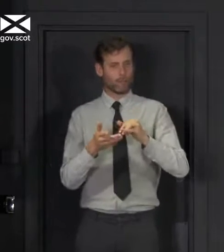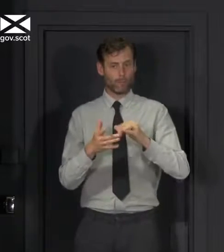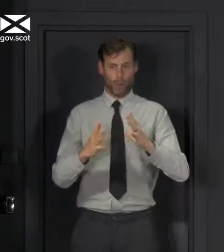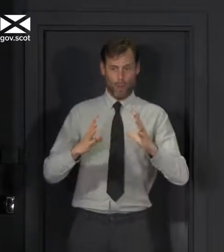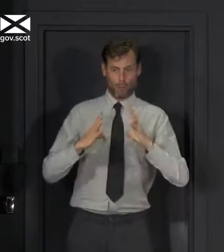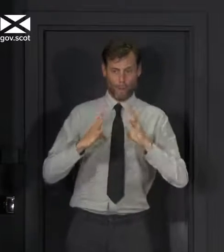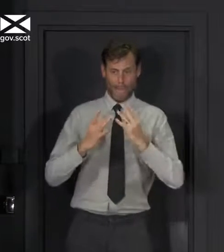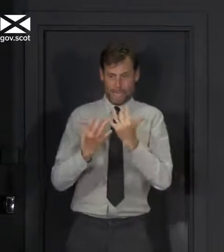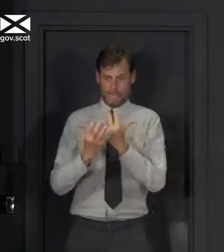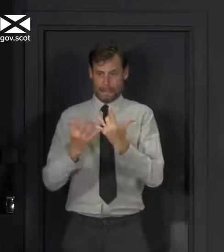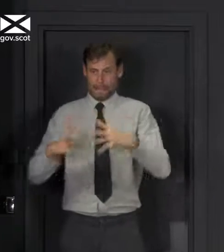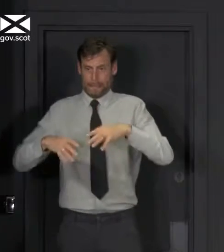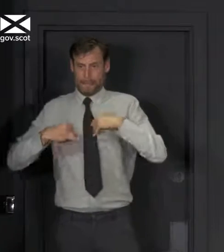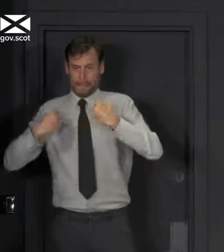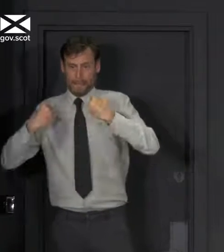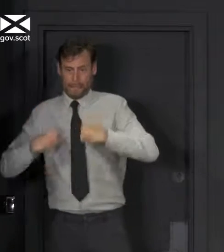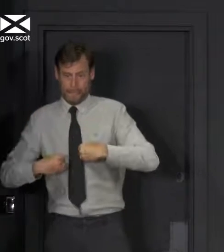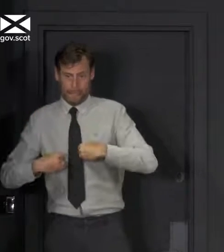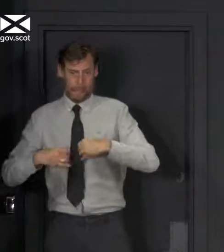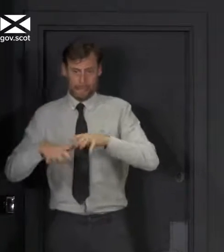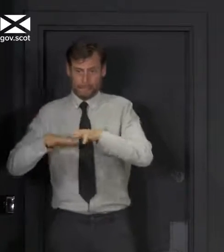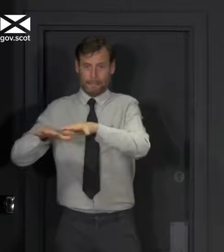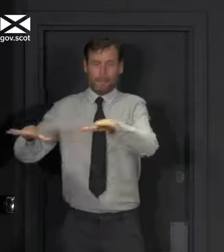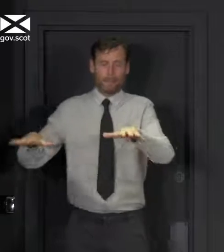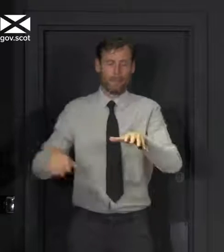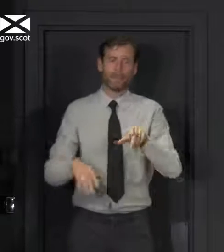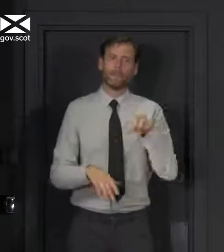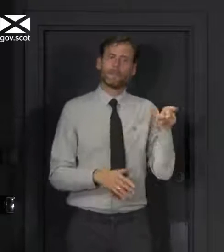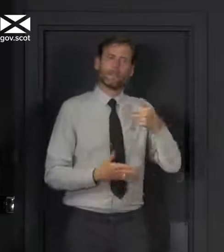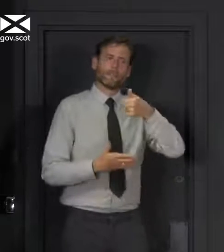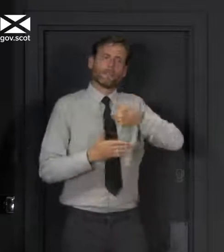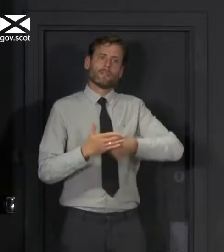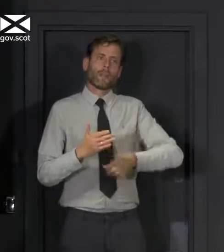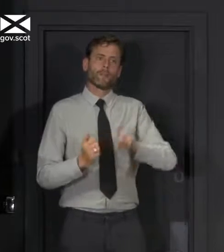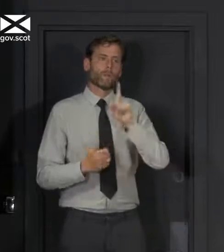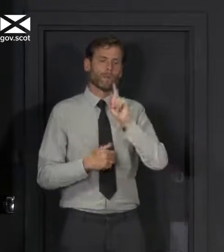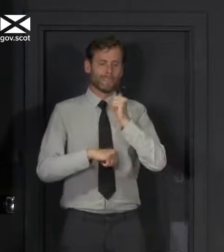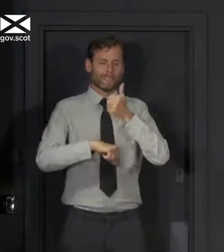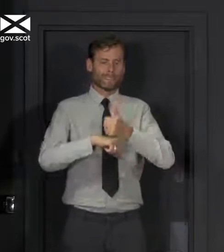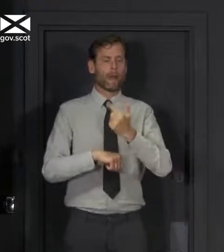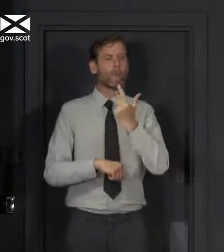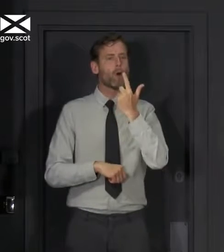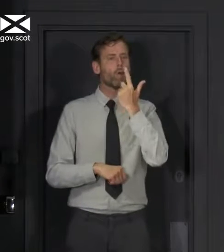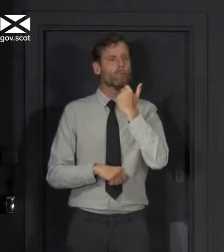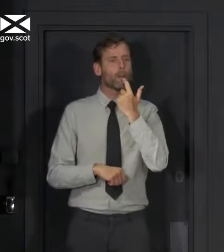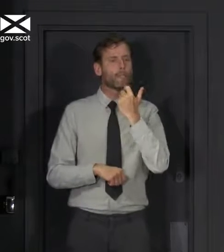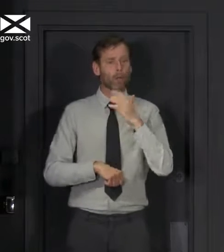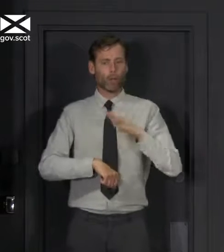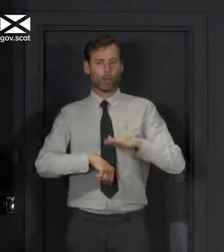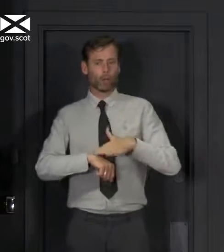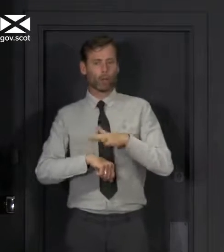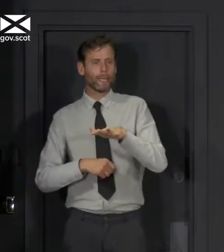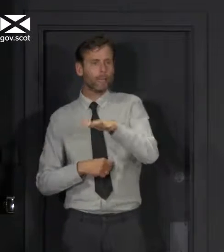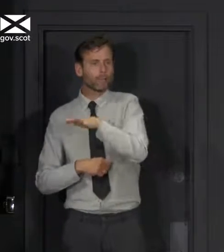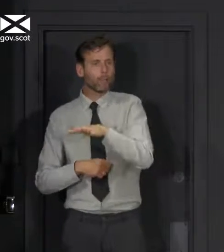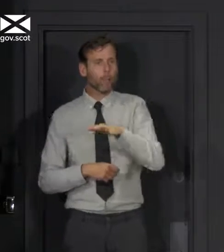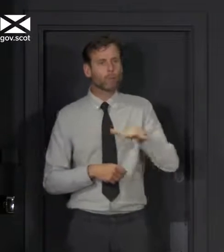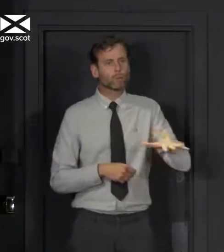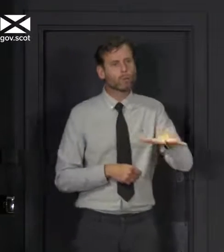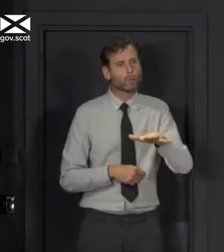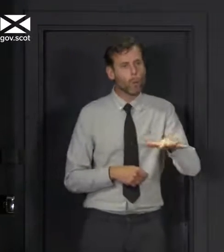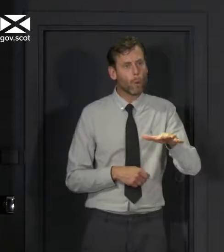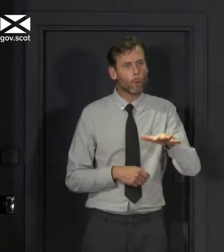pandemic, one of the very many things it did was create red and green zones in order to ensure that as far